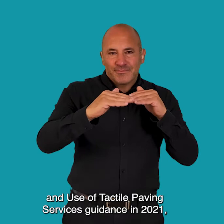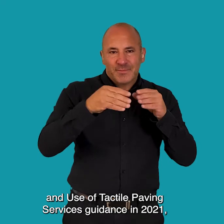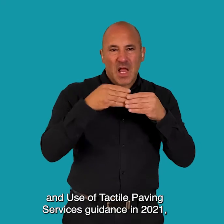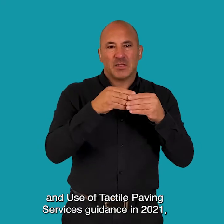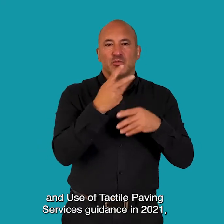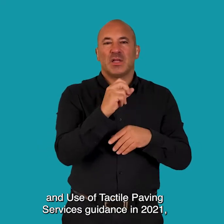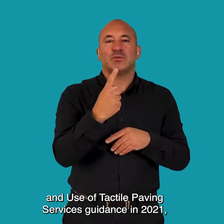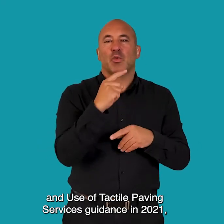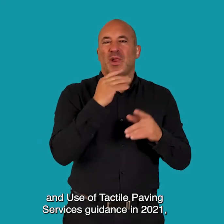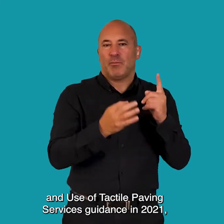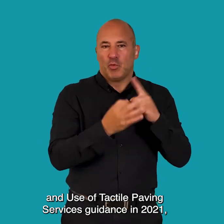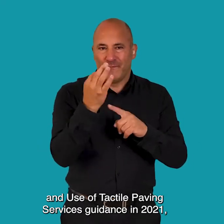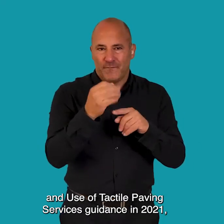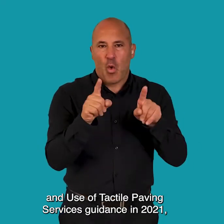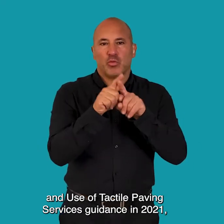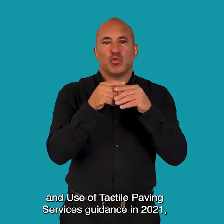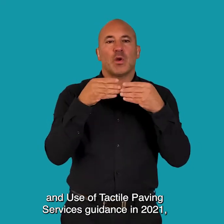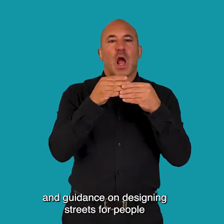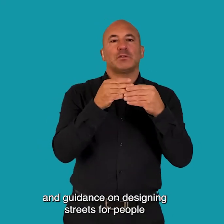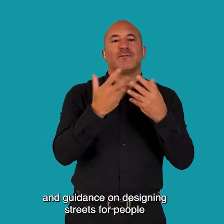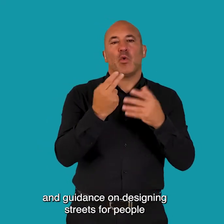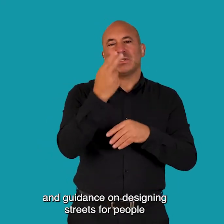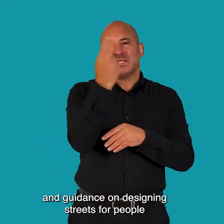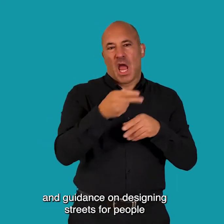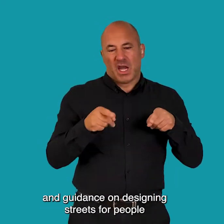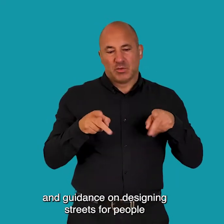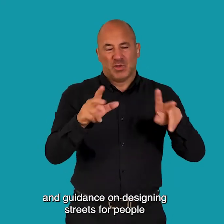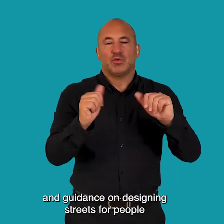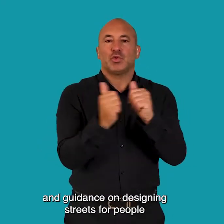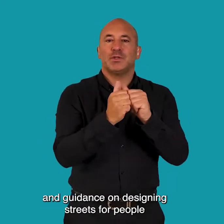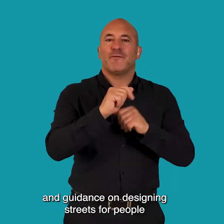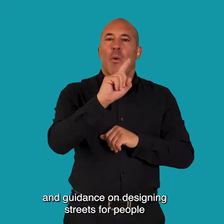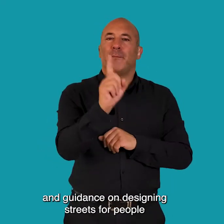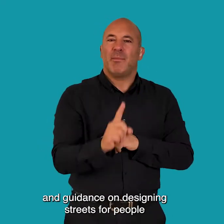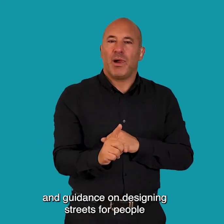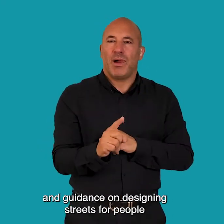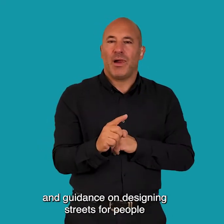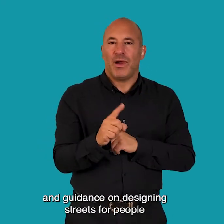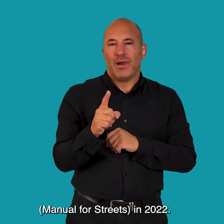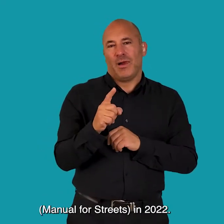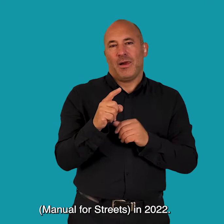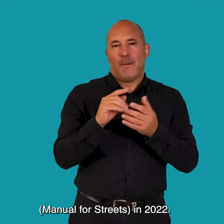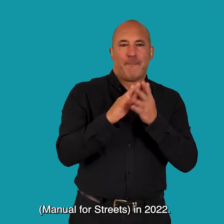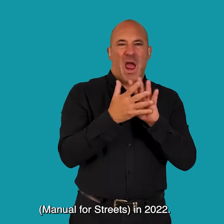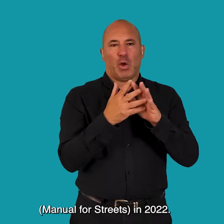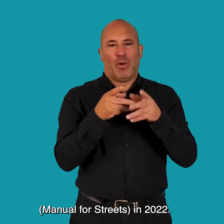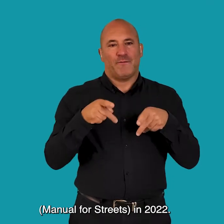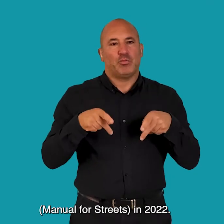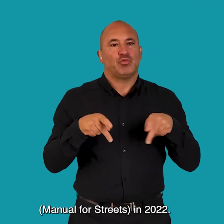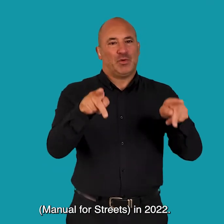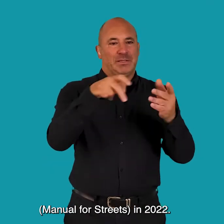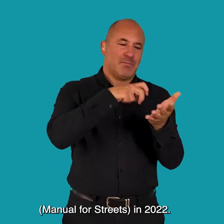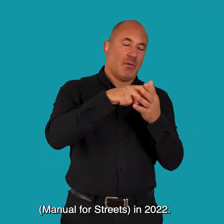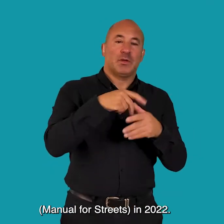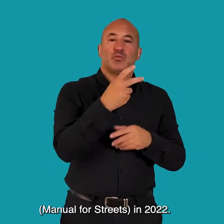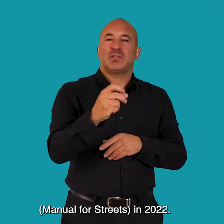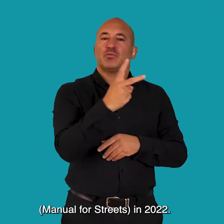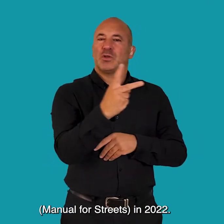in 2021, and Guidance on Designing Streets for People, Manual for Streets, in